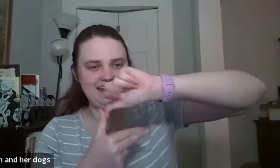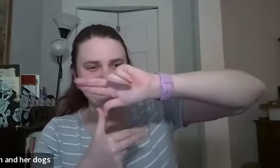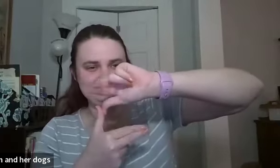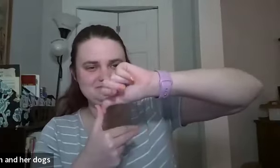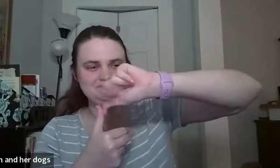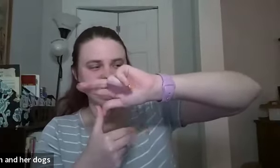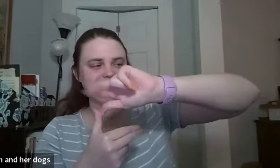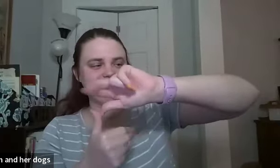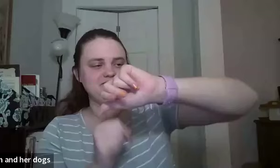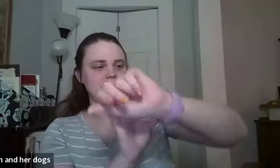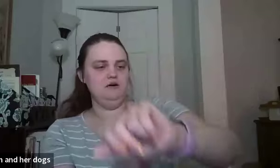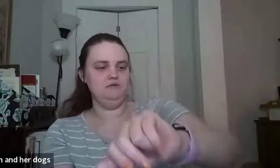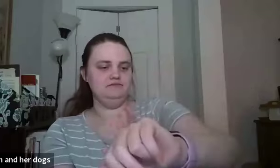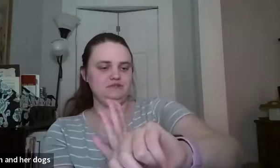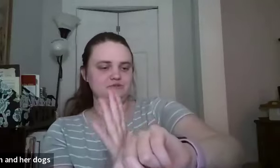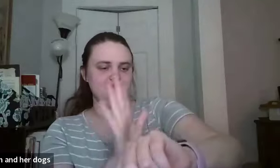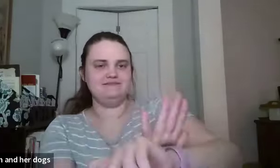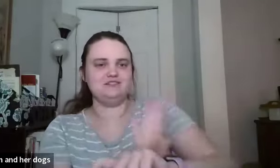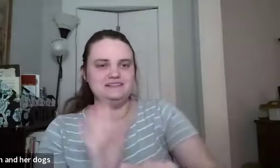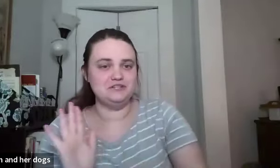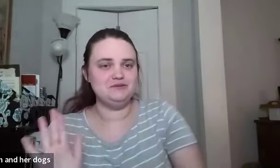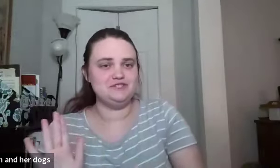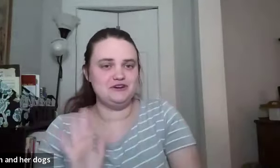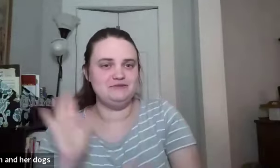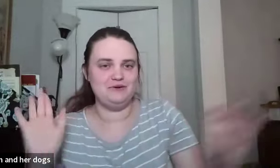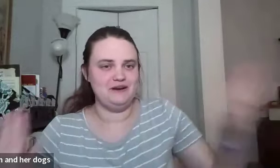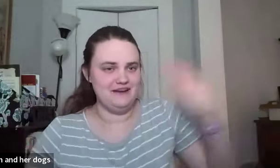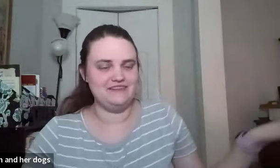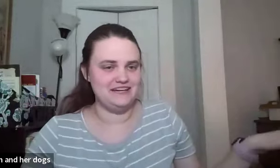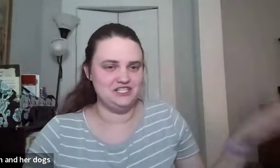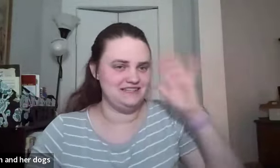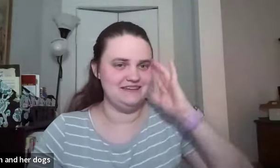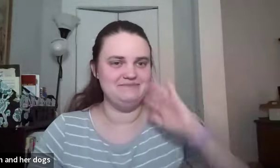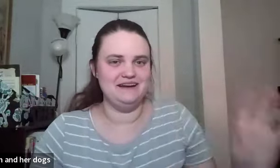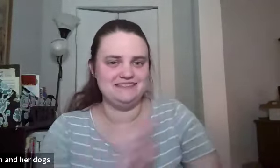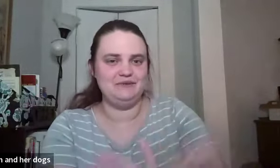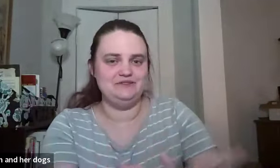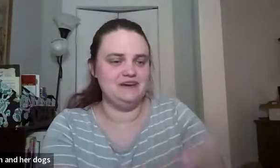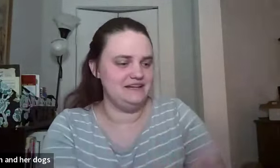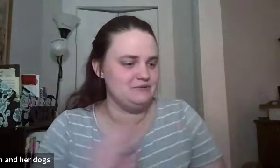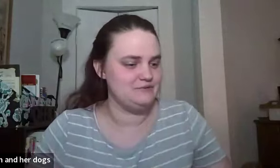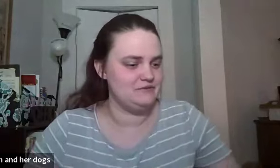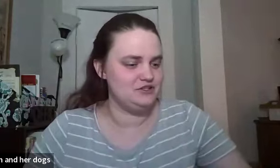hurricane. Oh no, don't do that. Sorry, Siri was trying to record everything I just said. And I was like, we do not need to search